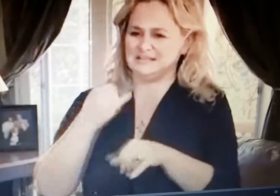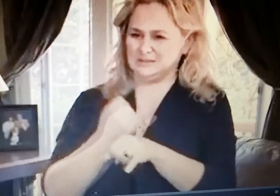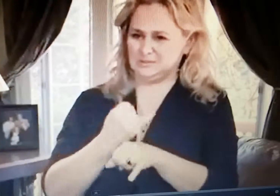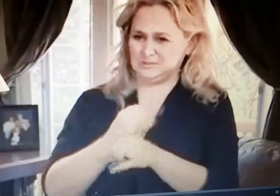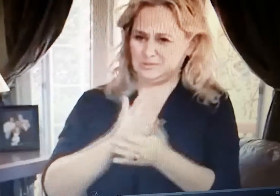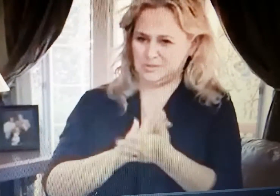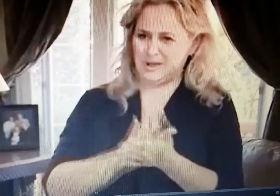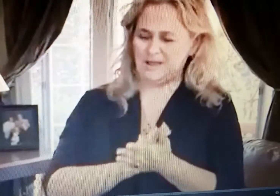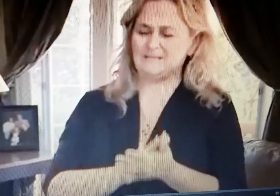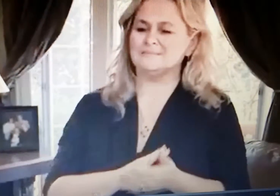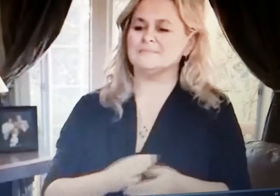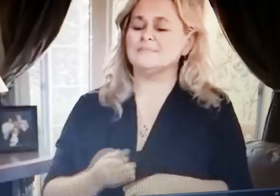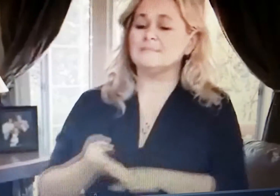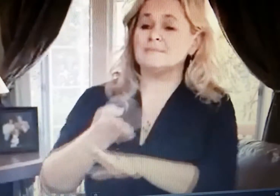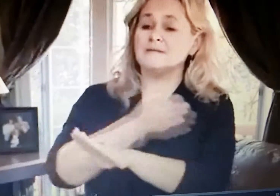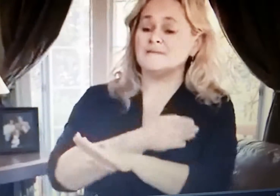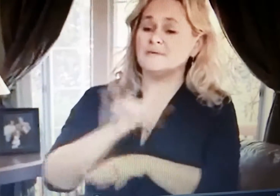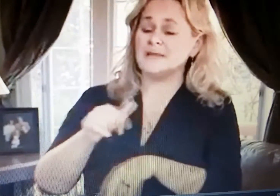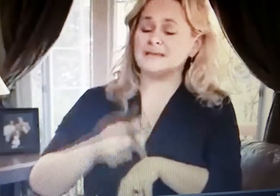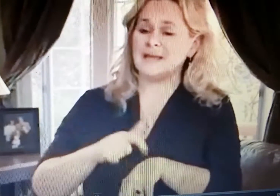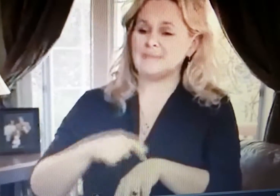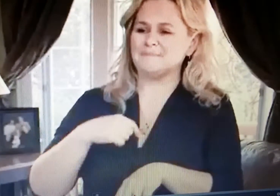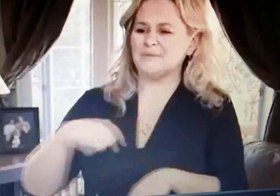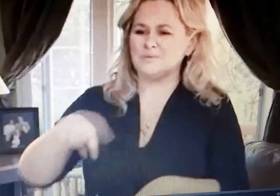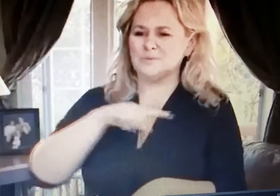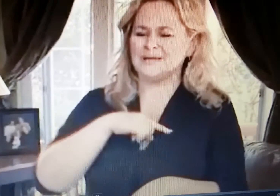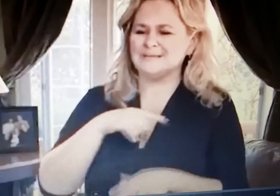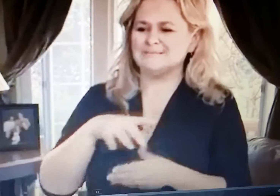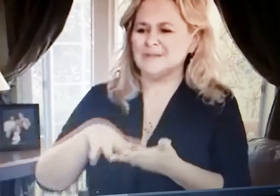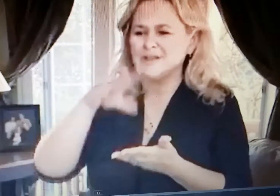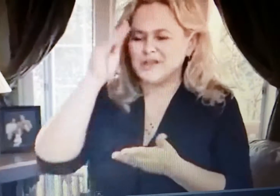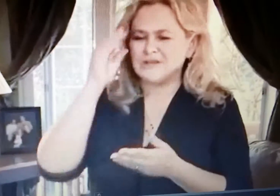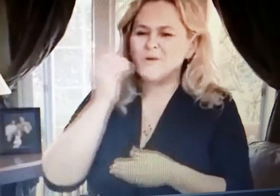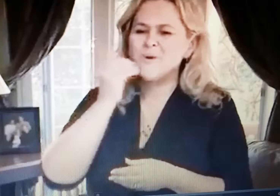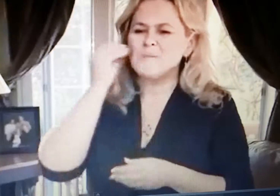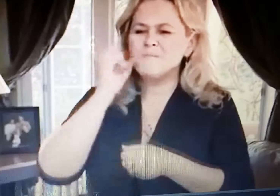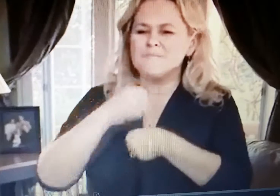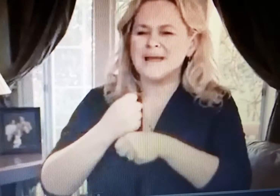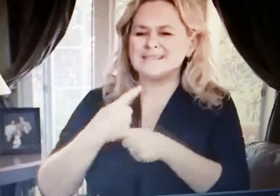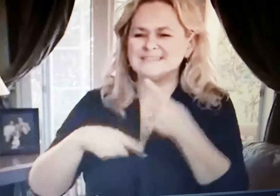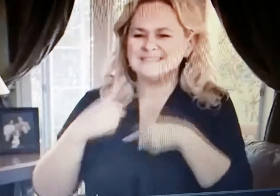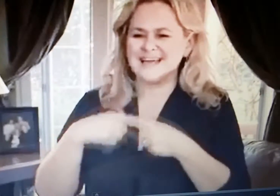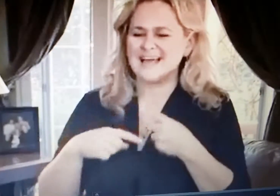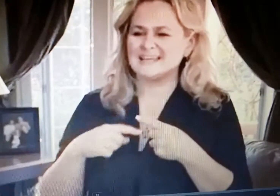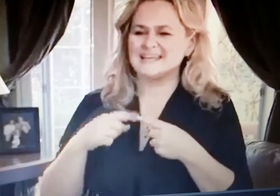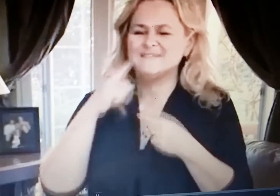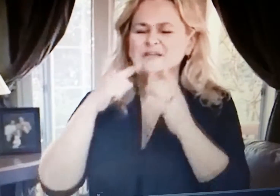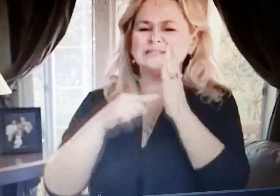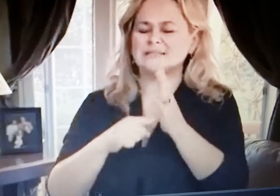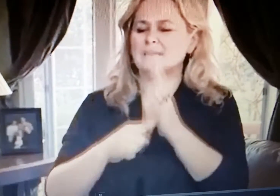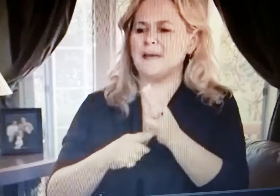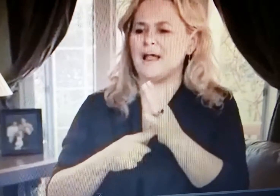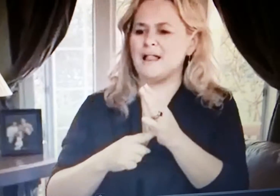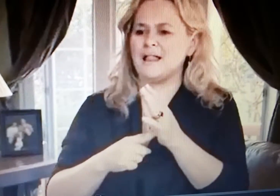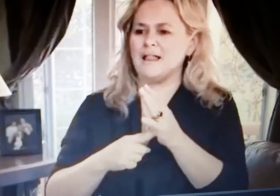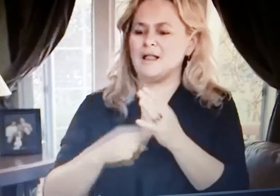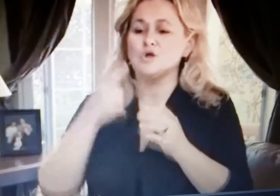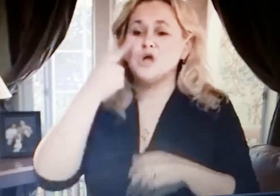sign starting in the deaf school, but before that, you learned signs